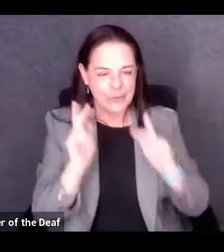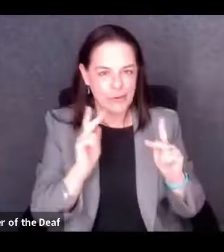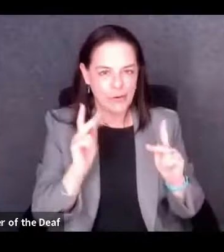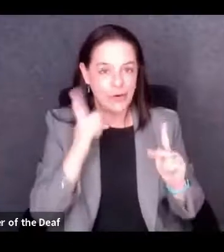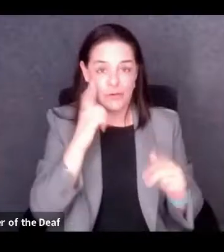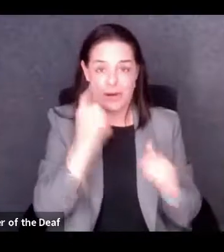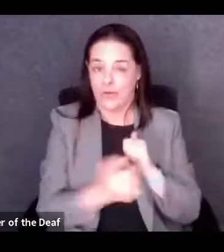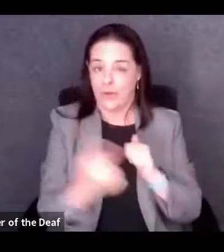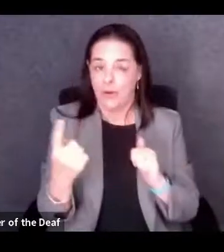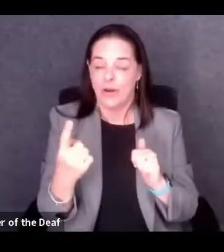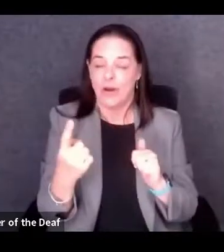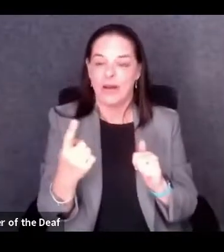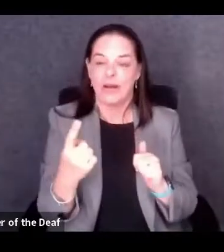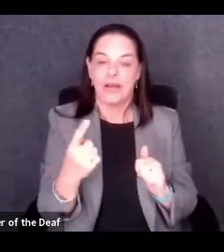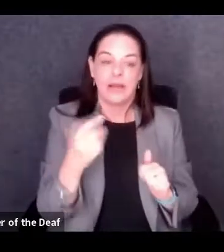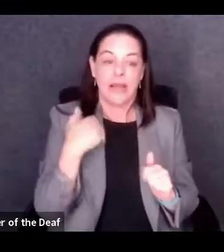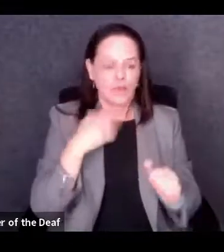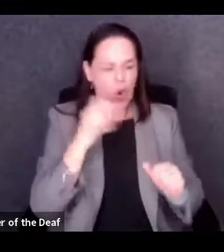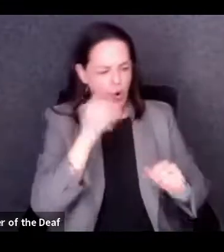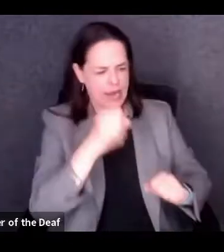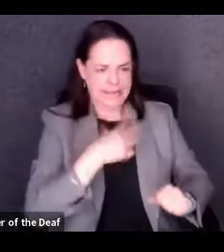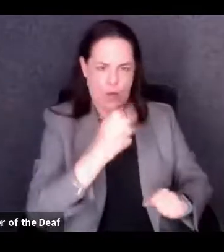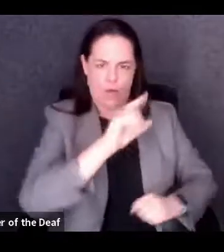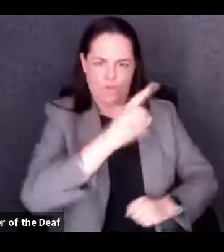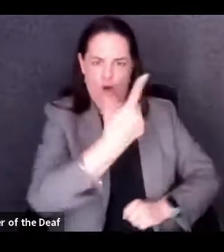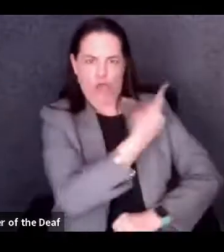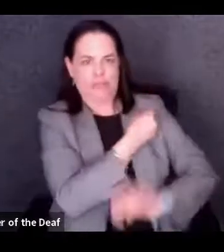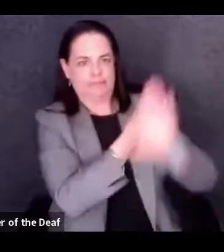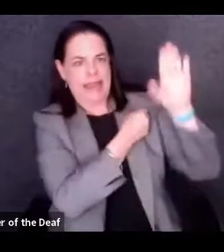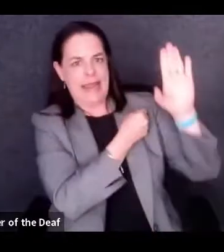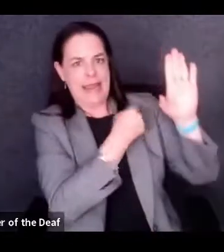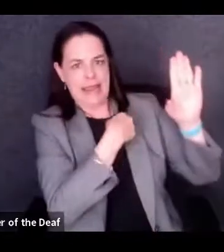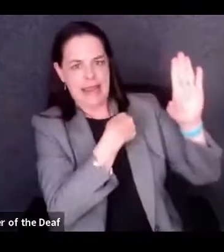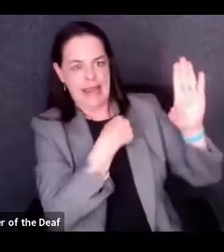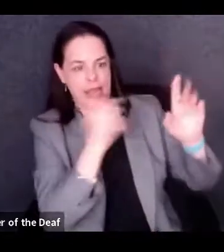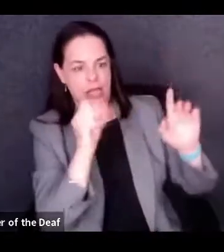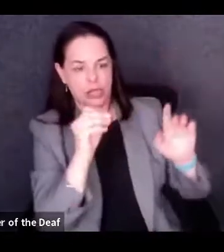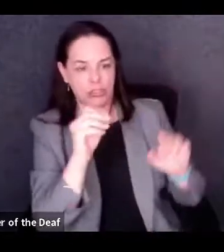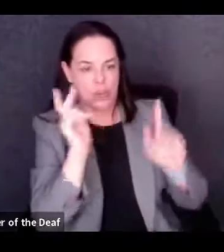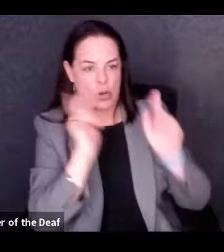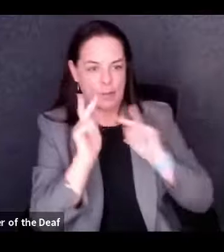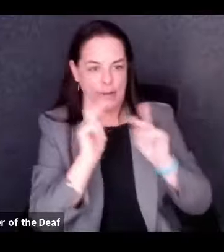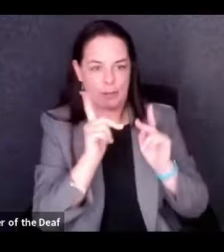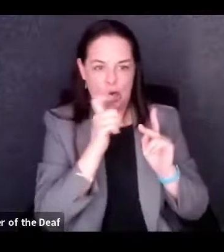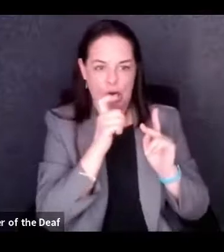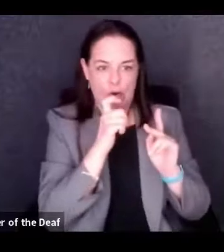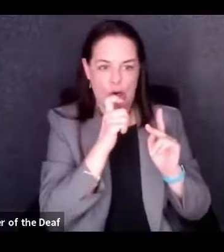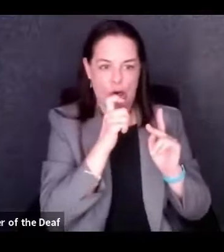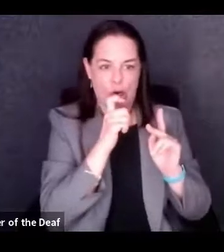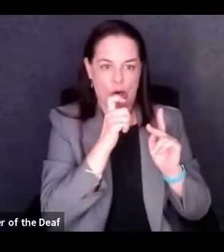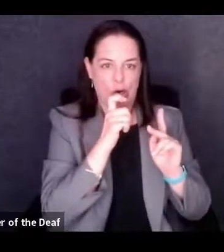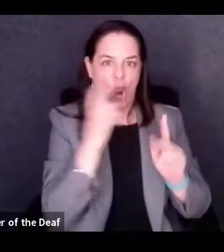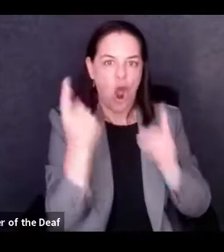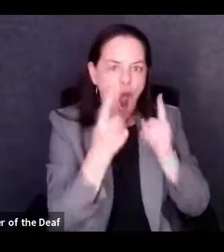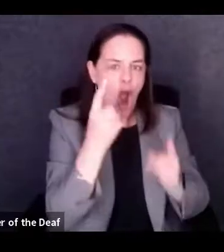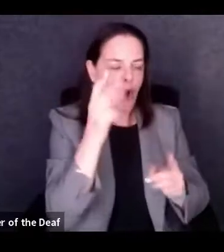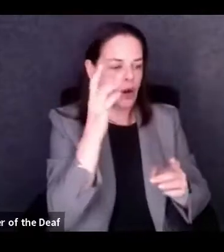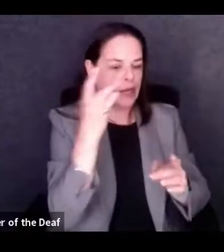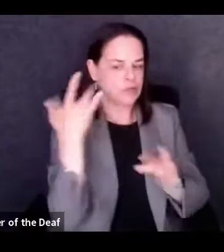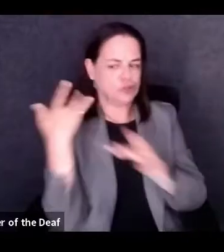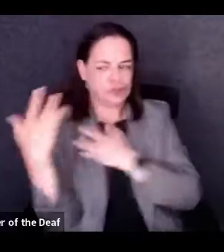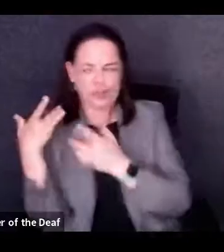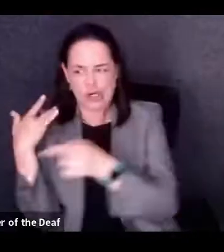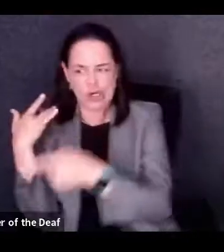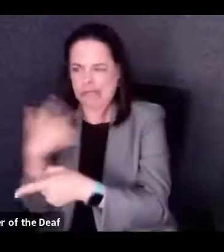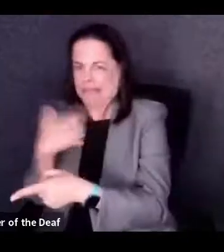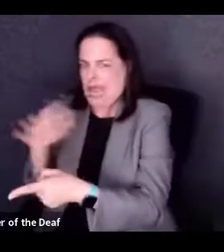for everybody. There's the, you know, gung ho, I want to be first in line to get my vaccine, to the people that are going to always be concerned and not get it. And there